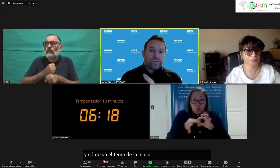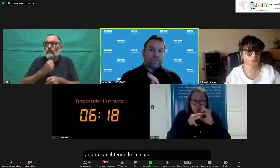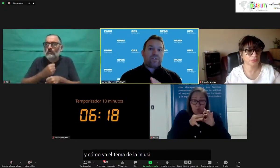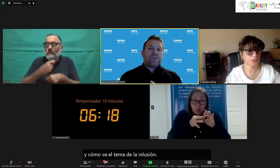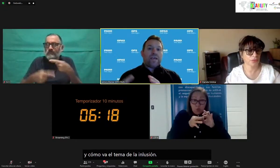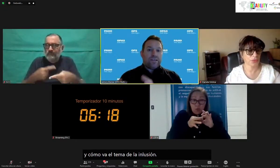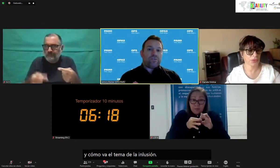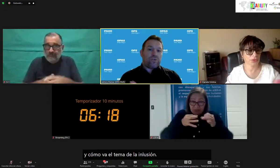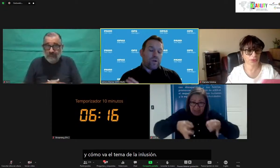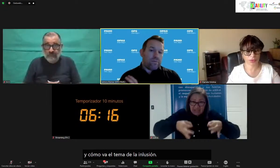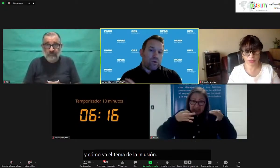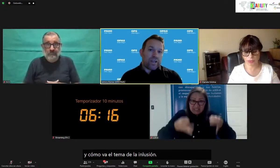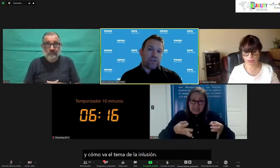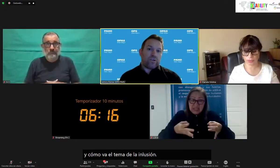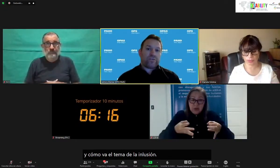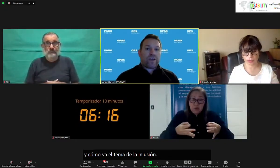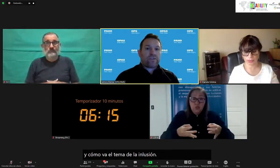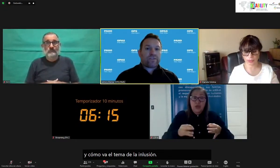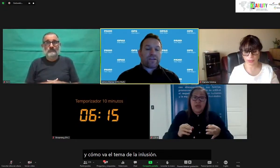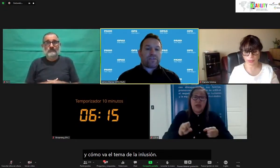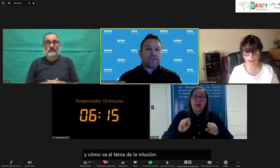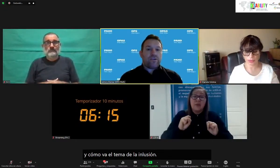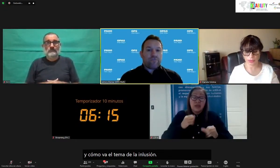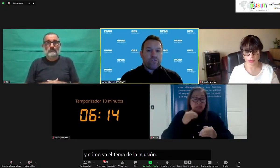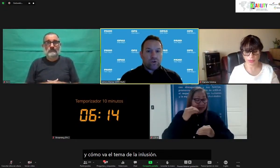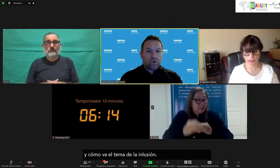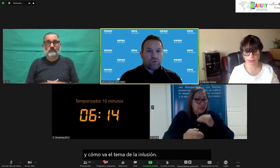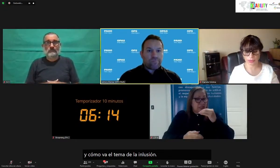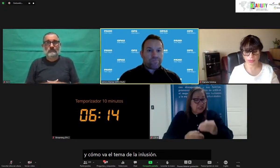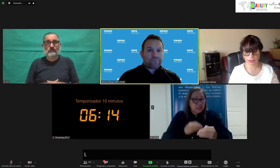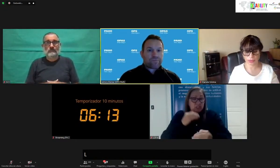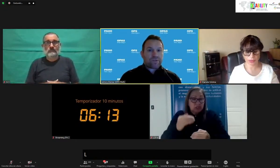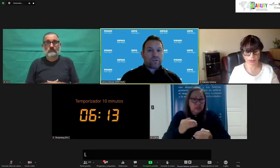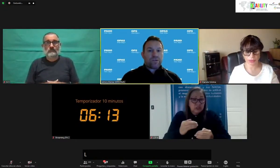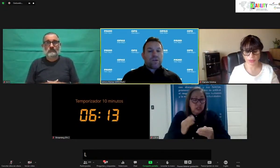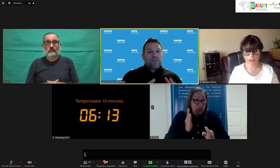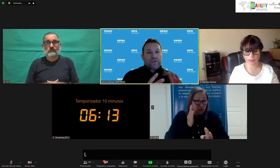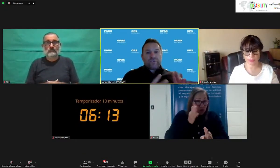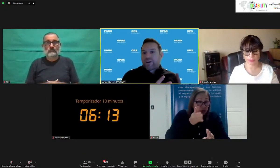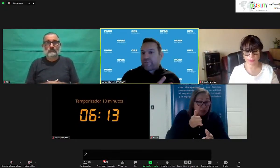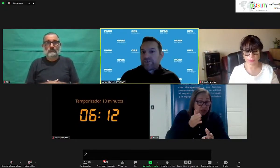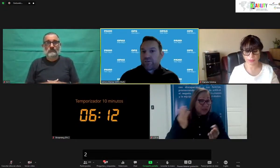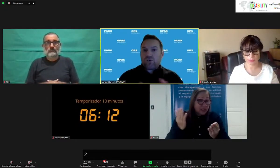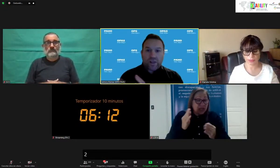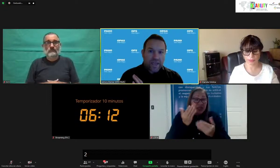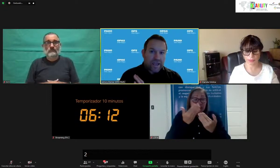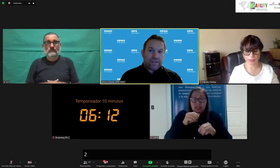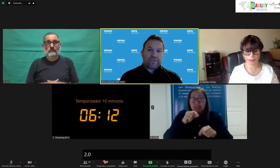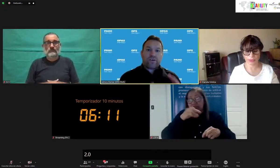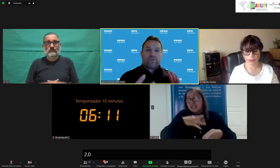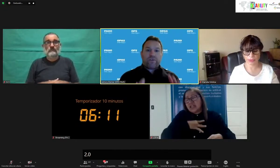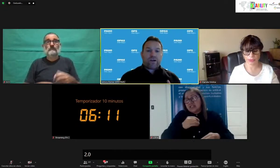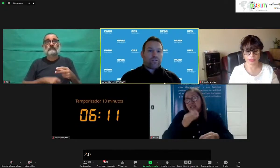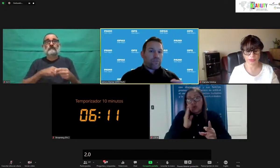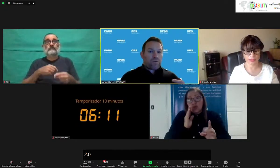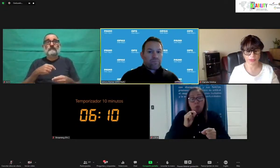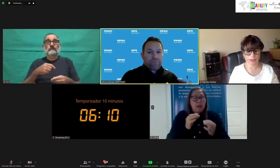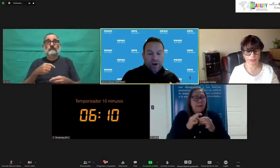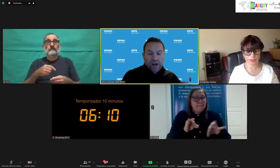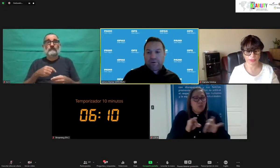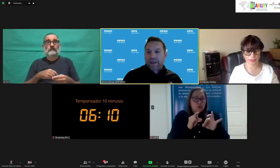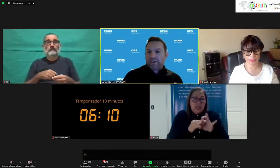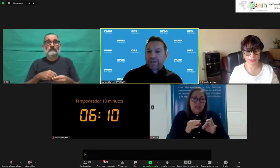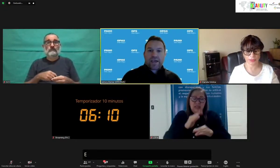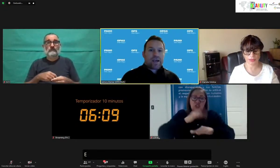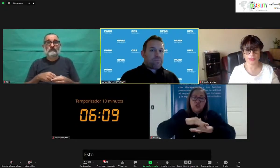forwards into a more inclusive health sector for all this covers all areas of health from